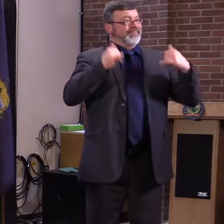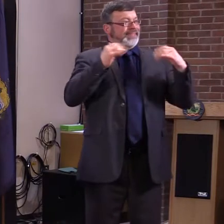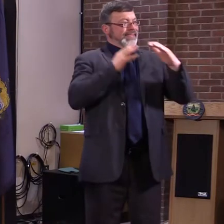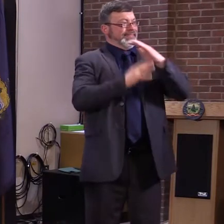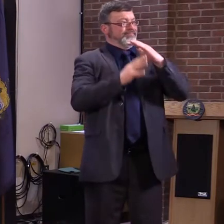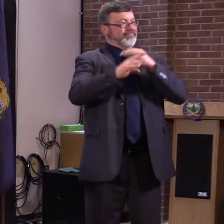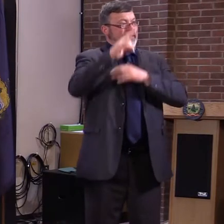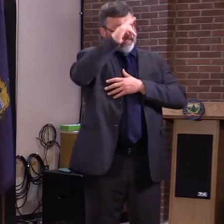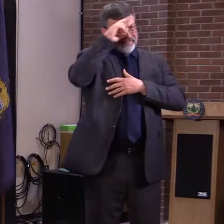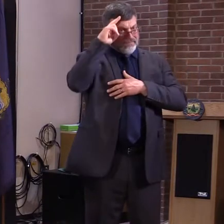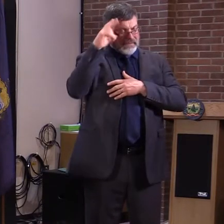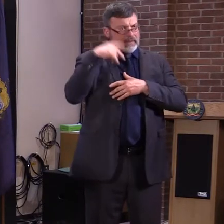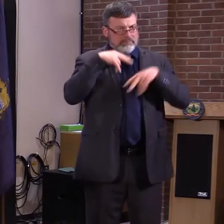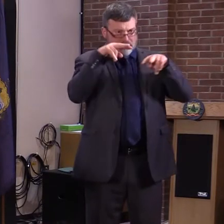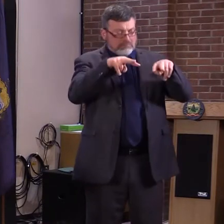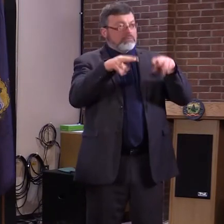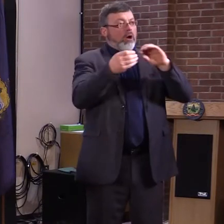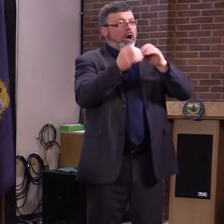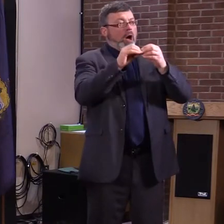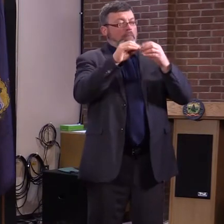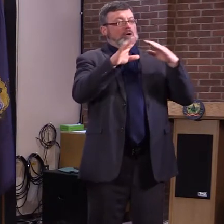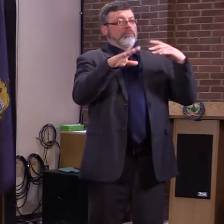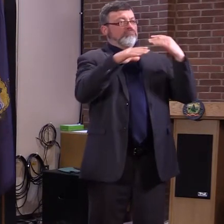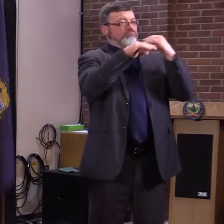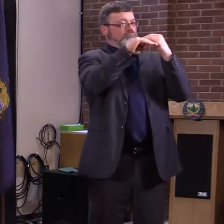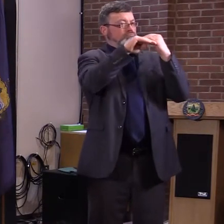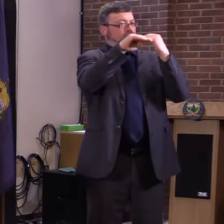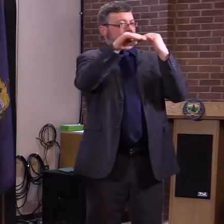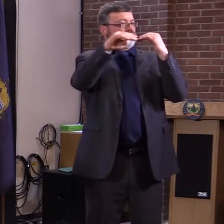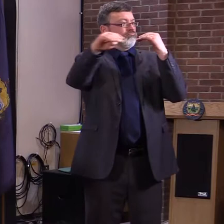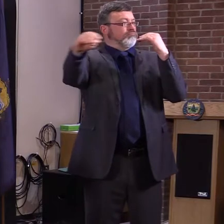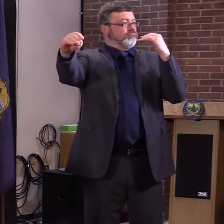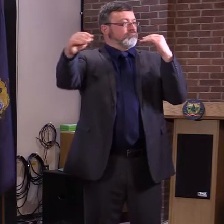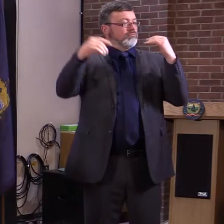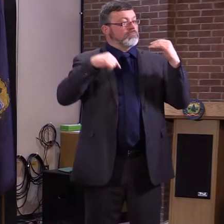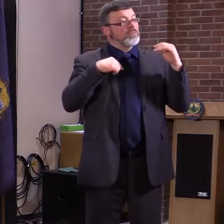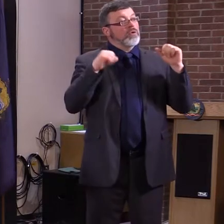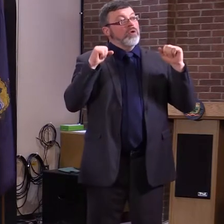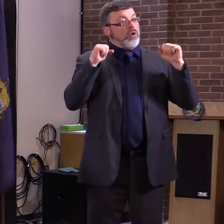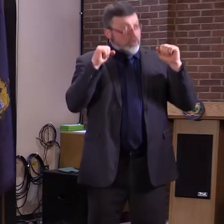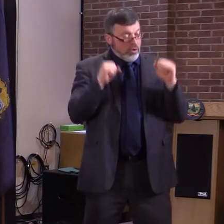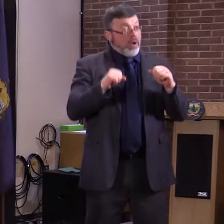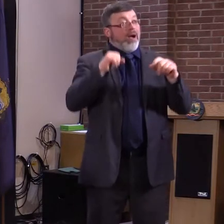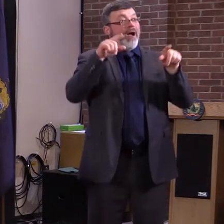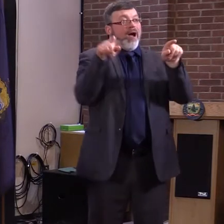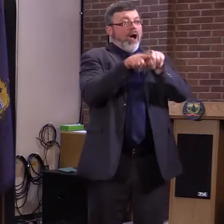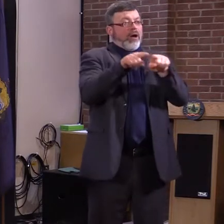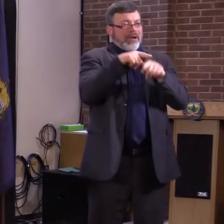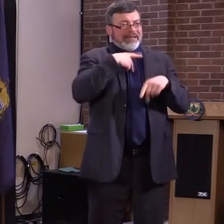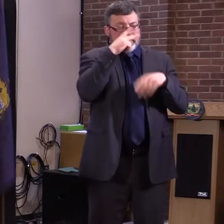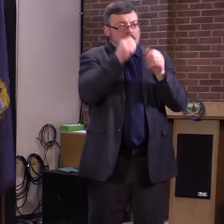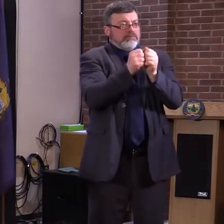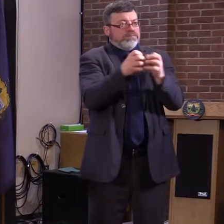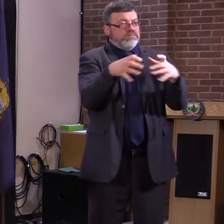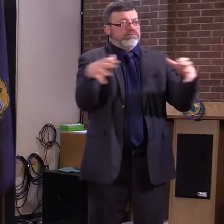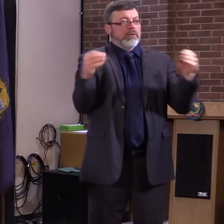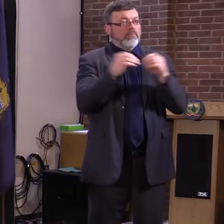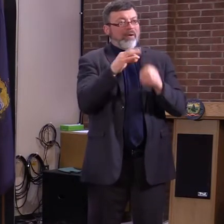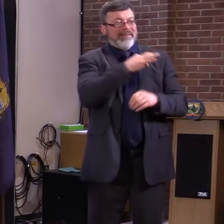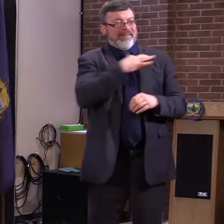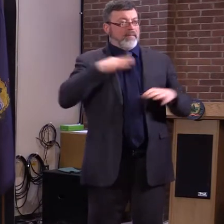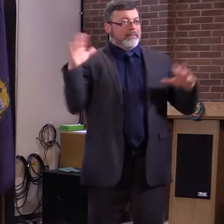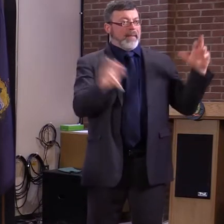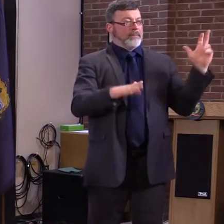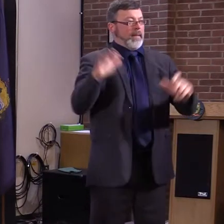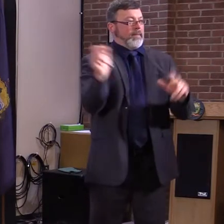stabilize. Hospitals have seen staff returning, with some hospitals reporting at least half of their as many staff out this week